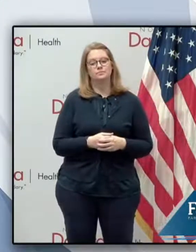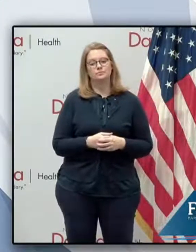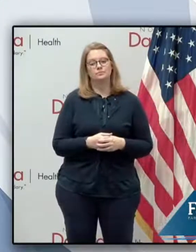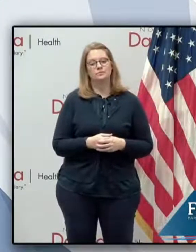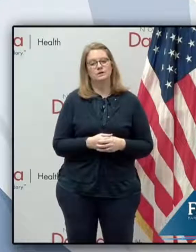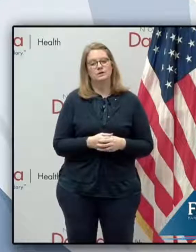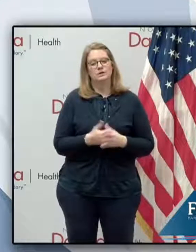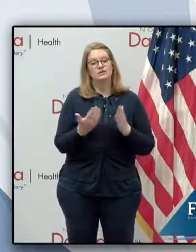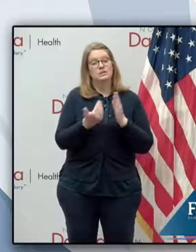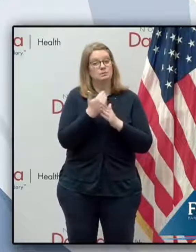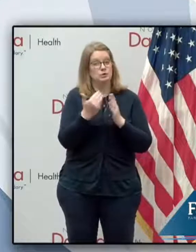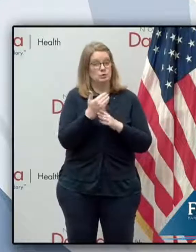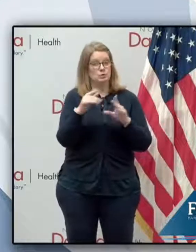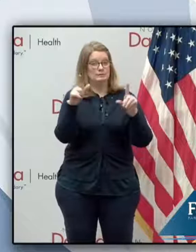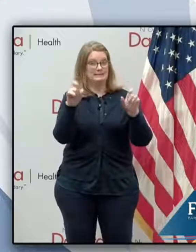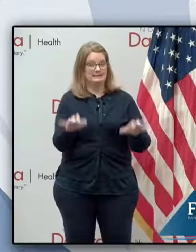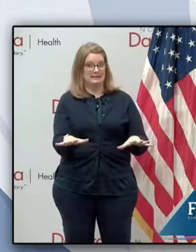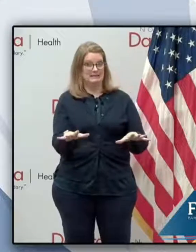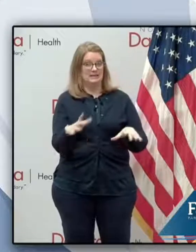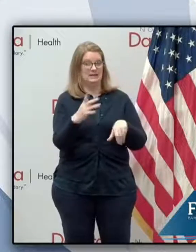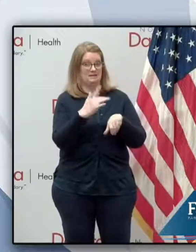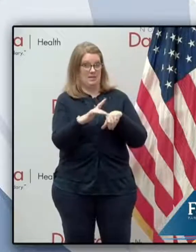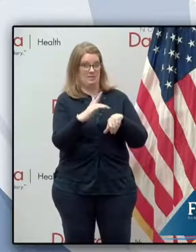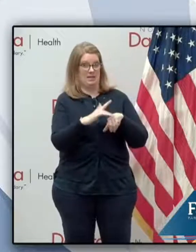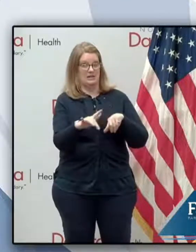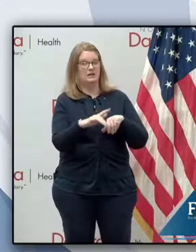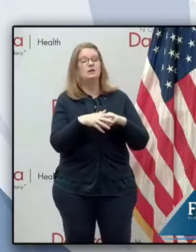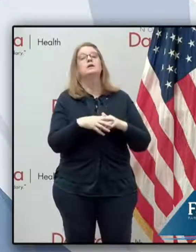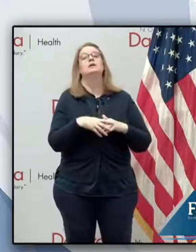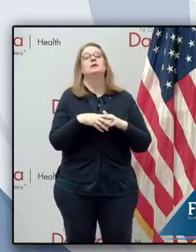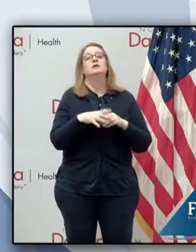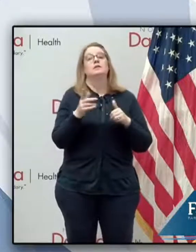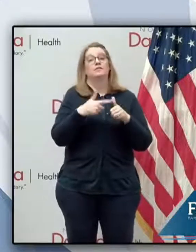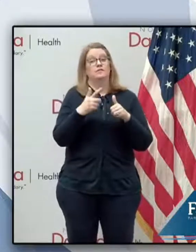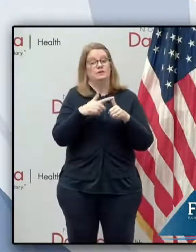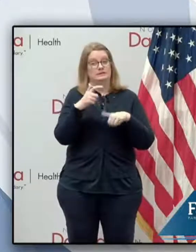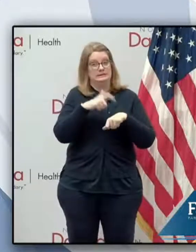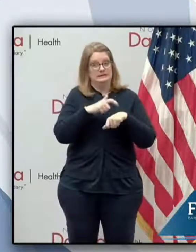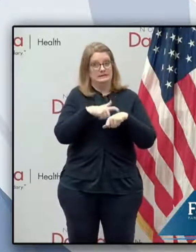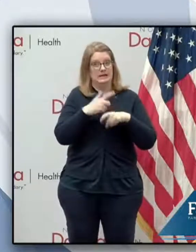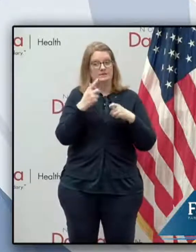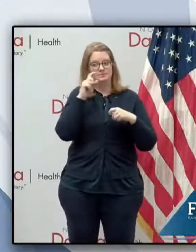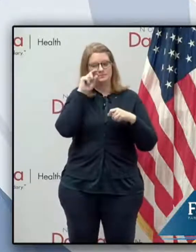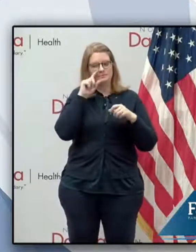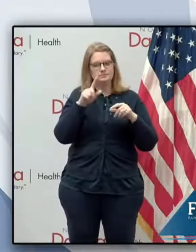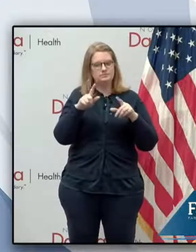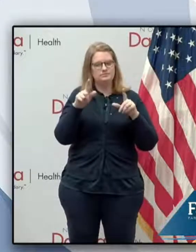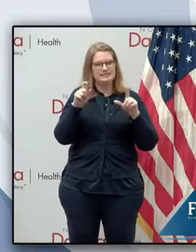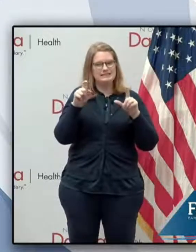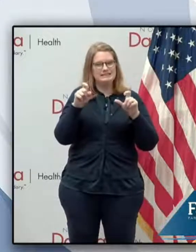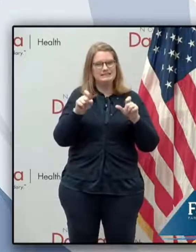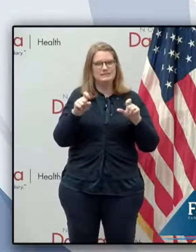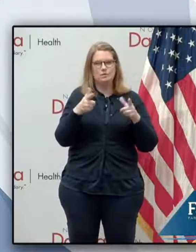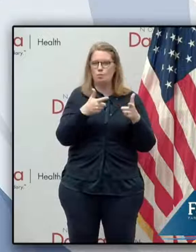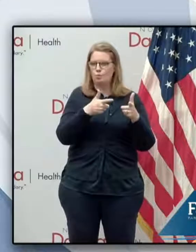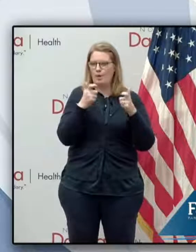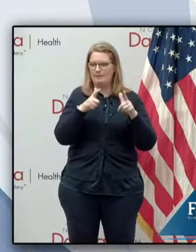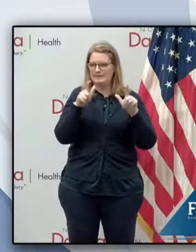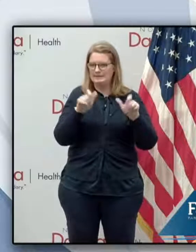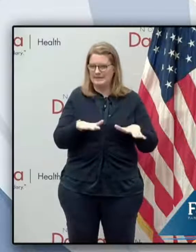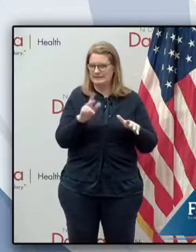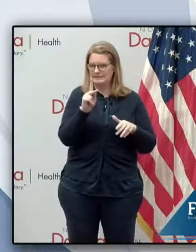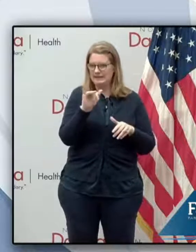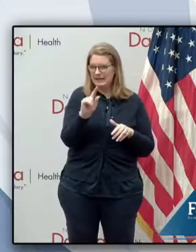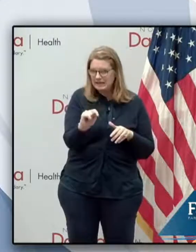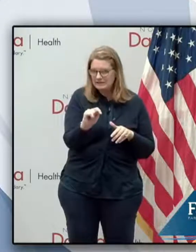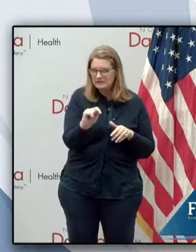some new testing tools coming on the way. For the first time, we're testing kits, rapid tests that